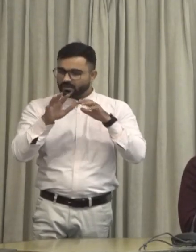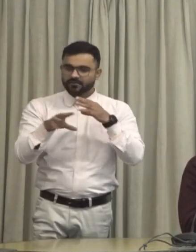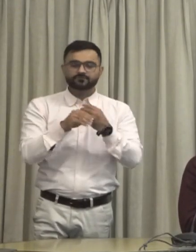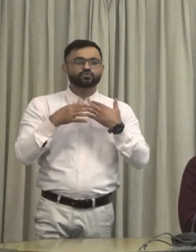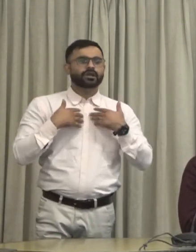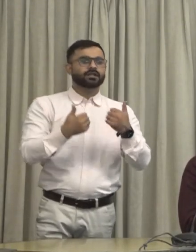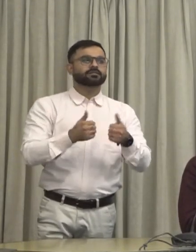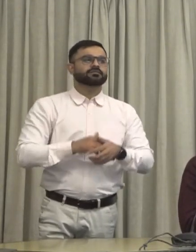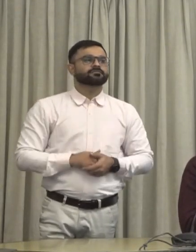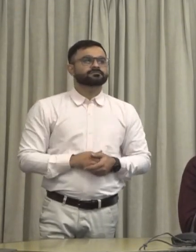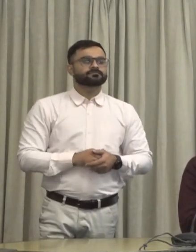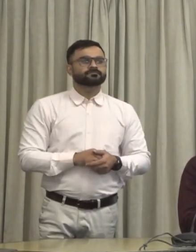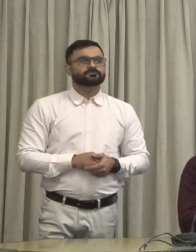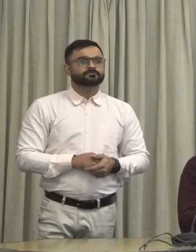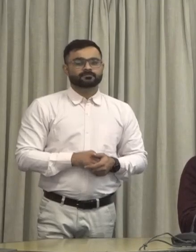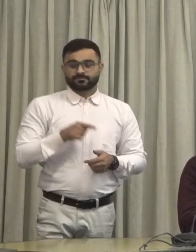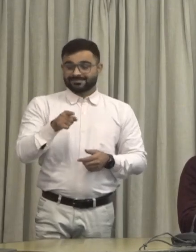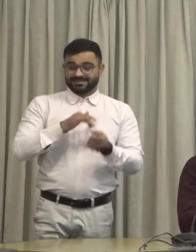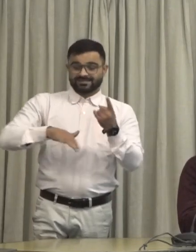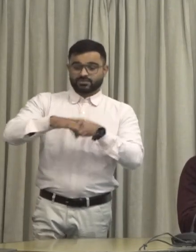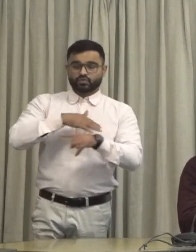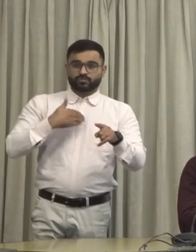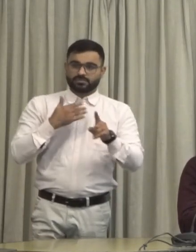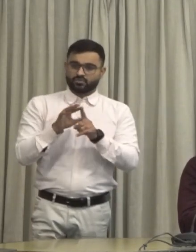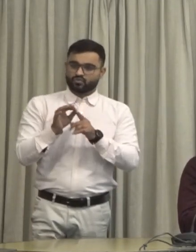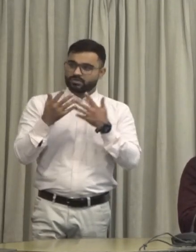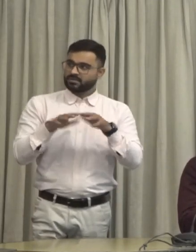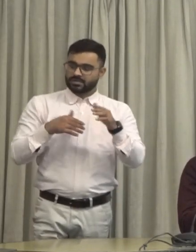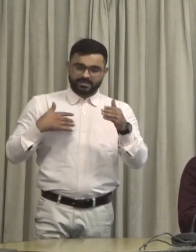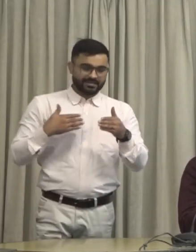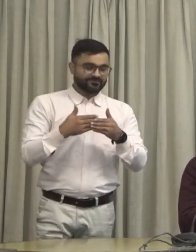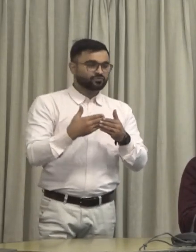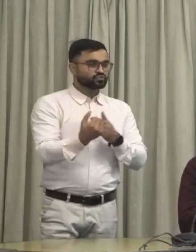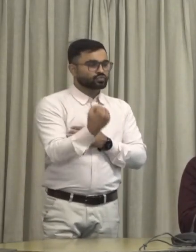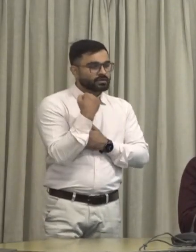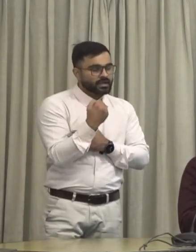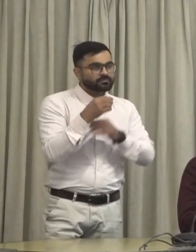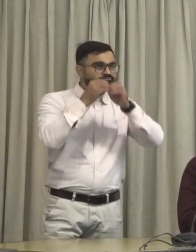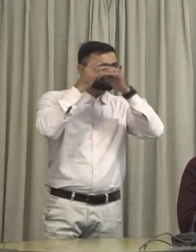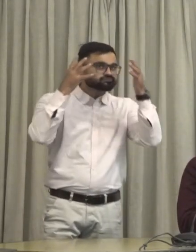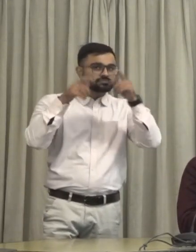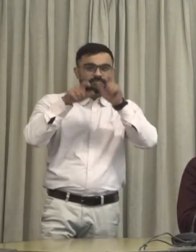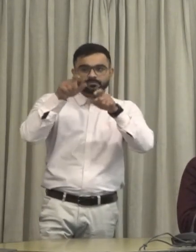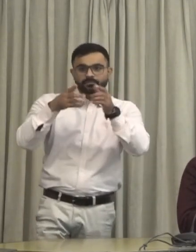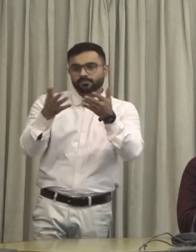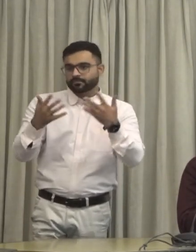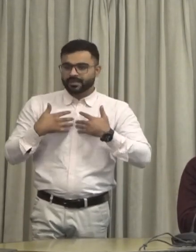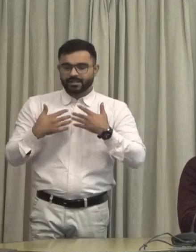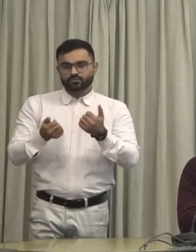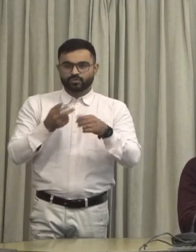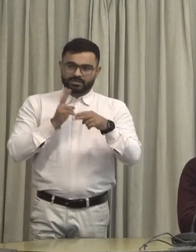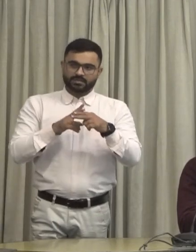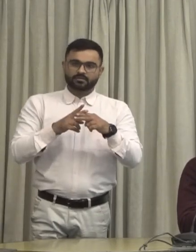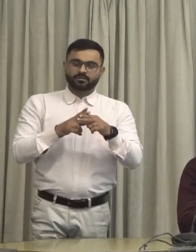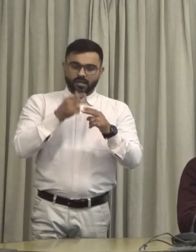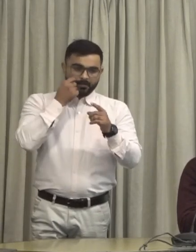health. And the scenario which we did right now, when everybody closed their eyes and imagined to be a person with life-limiting illness, that was